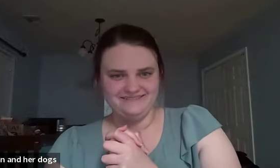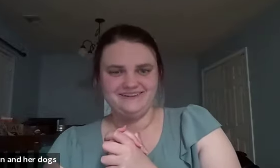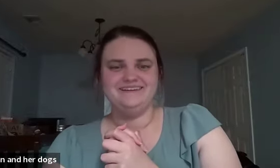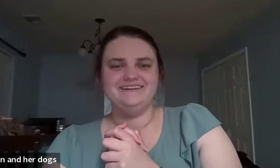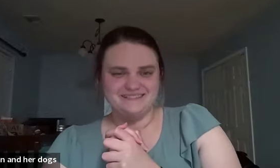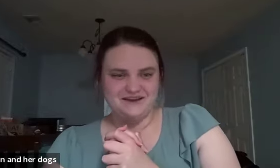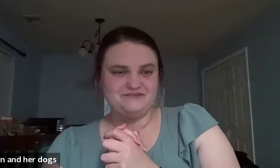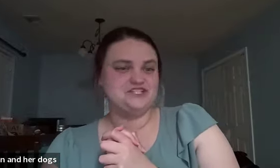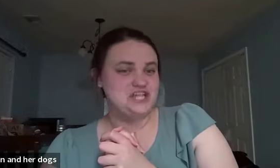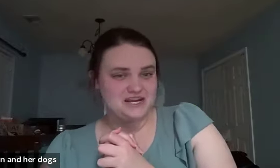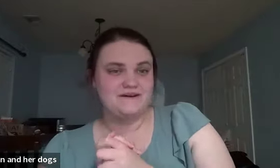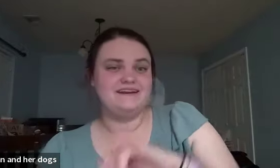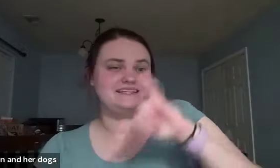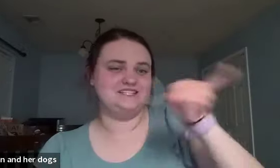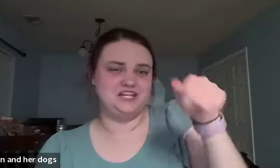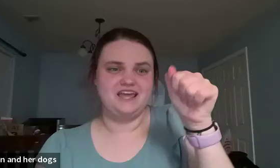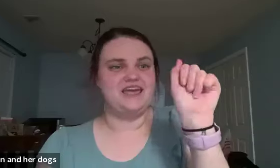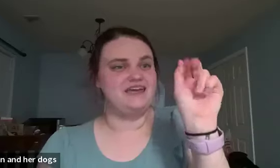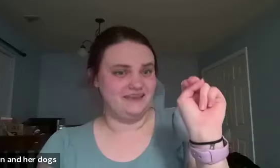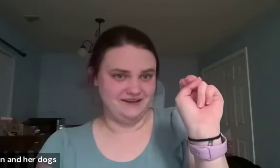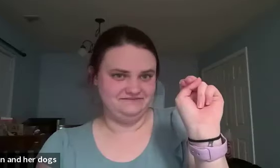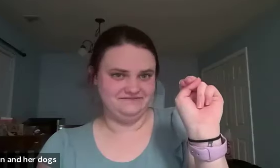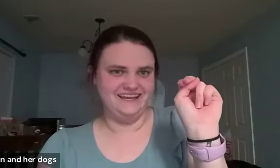Okay. So for January, it's Jan.